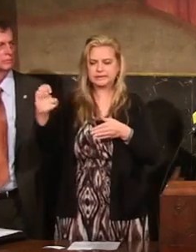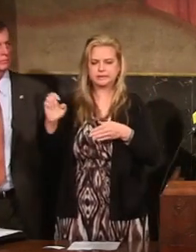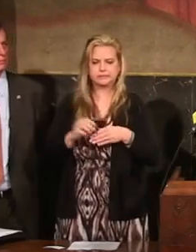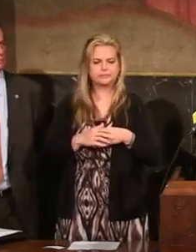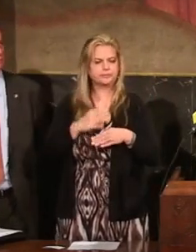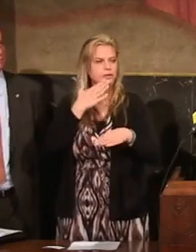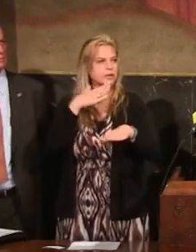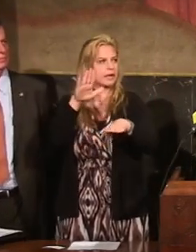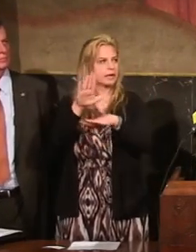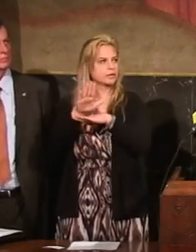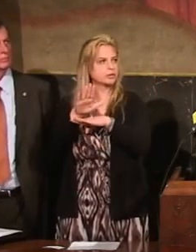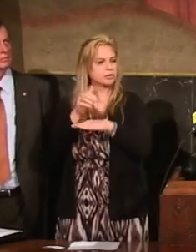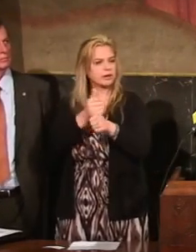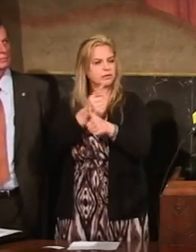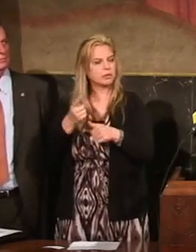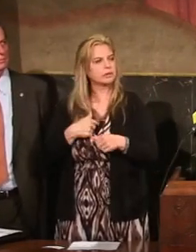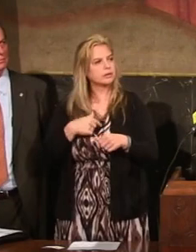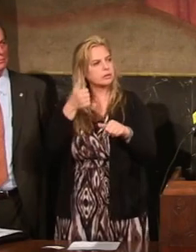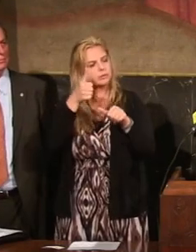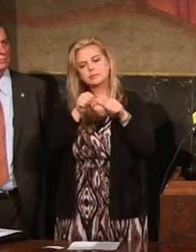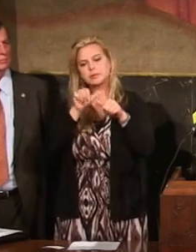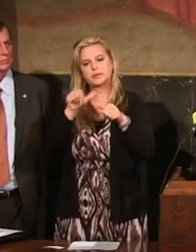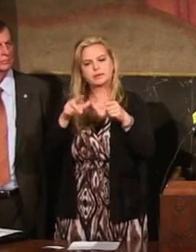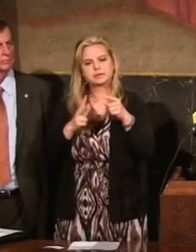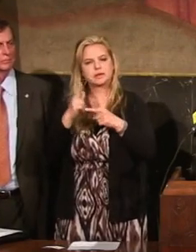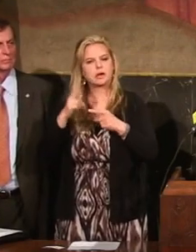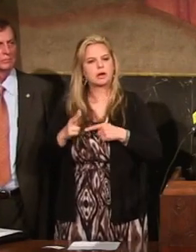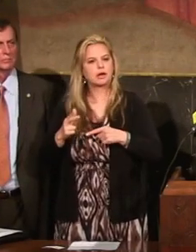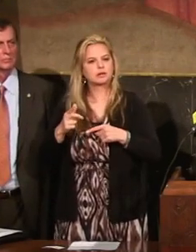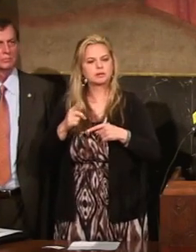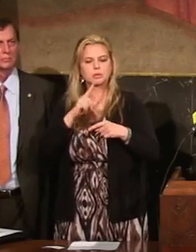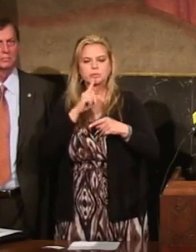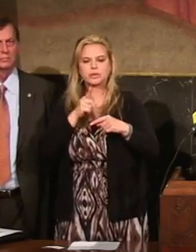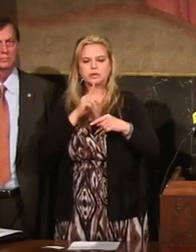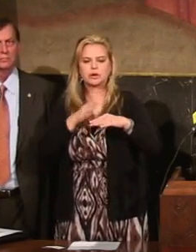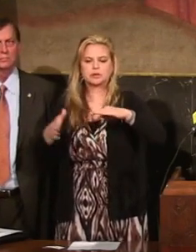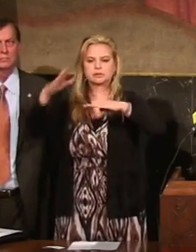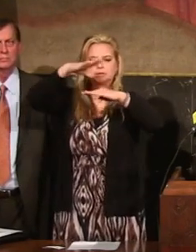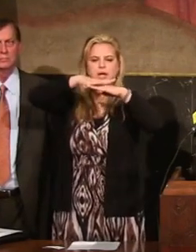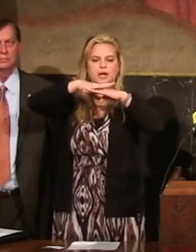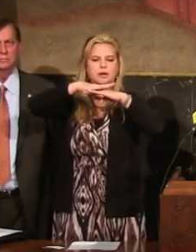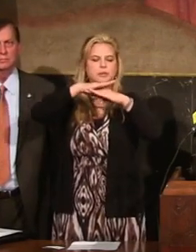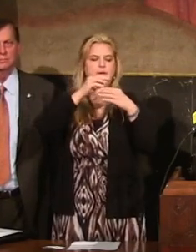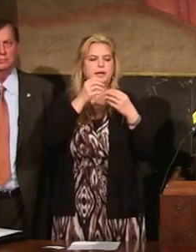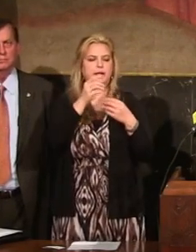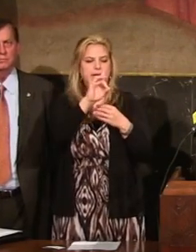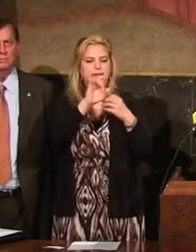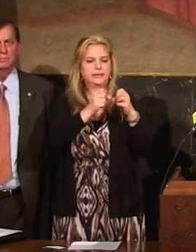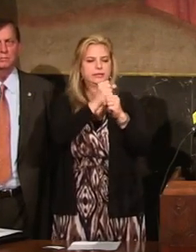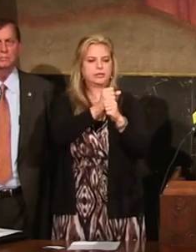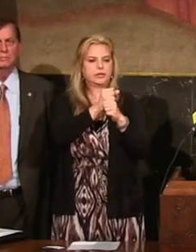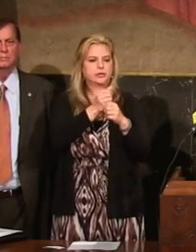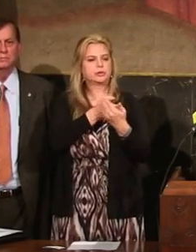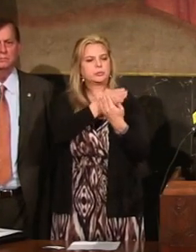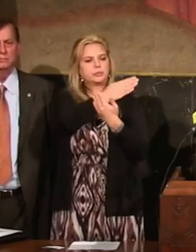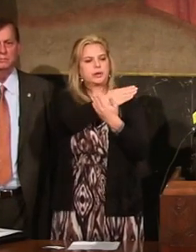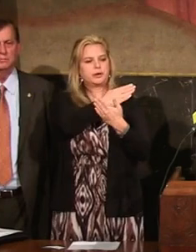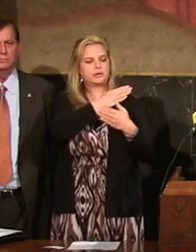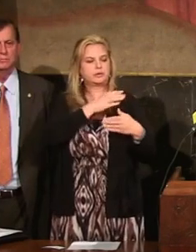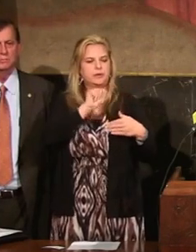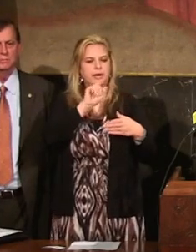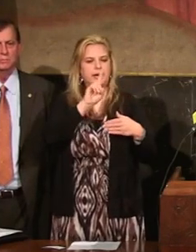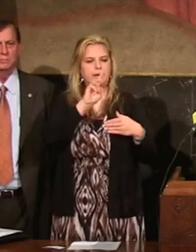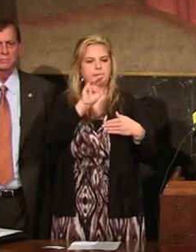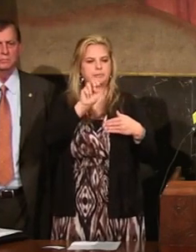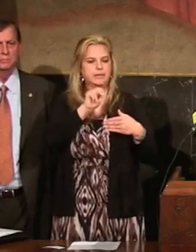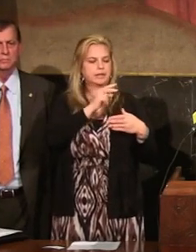Good afternoon, everyone. Remember that these cuts come on top of successive years, 8 years of the prior administration, of cuts to my